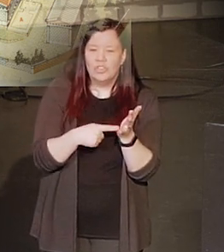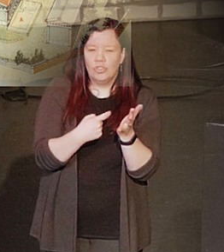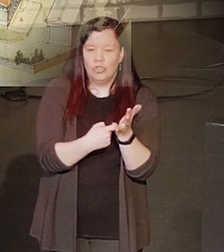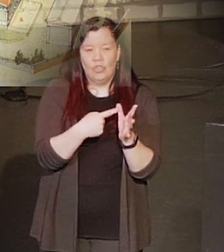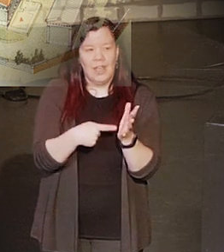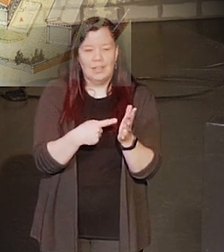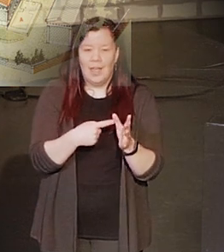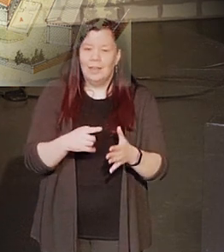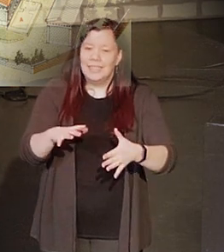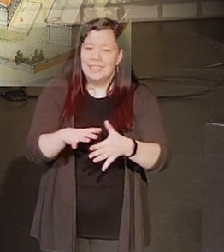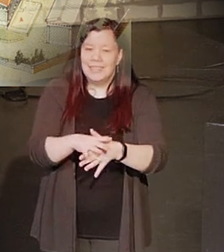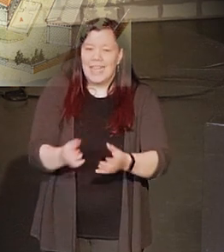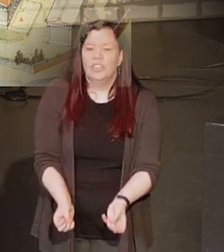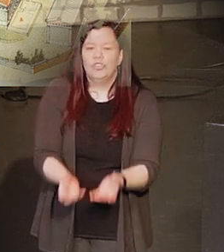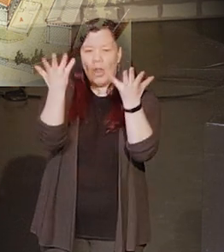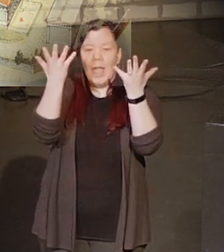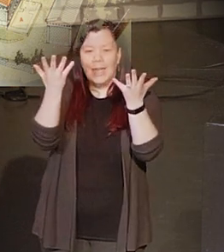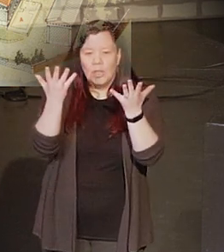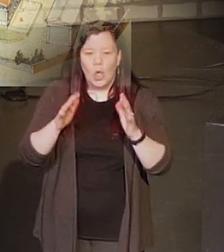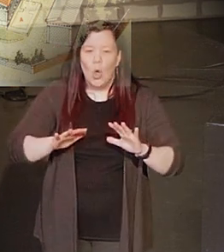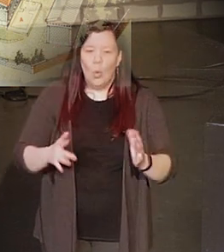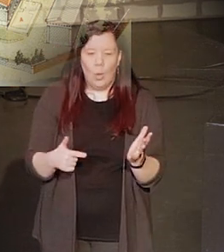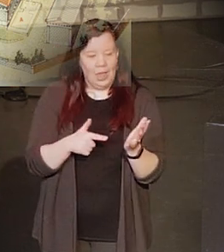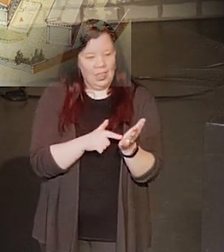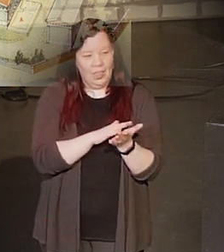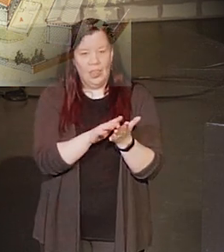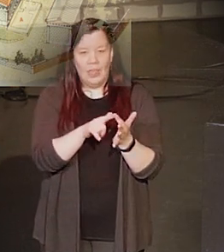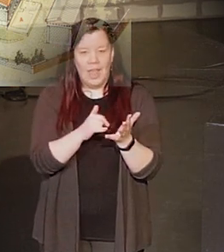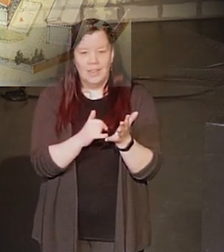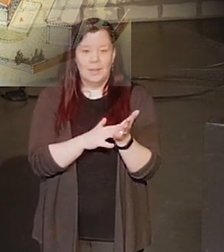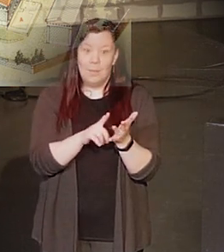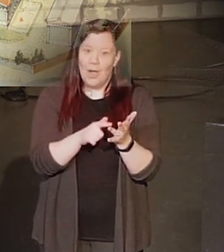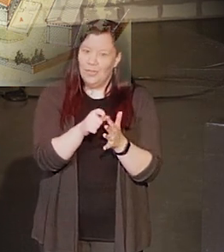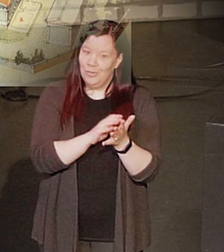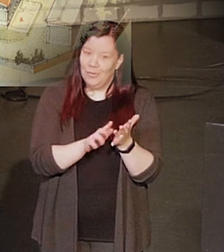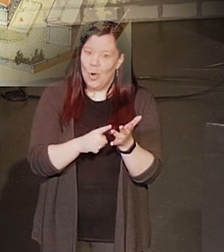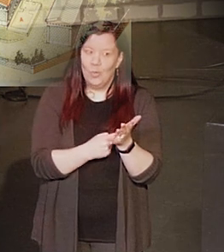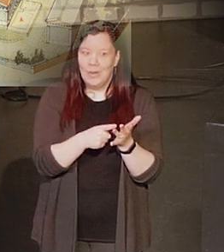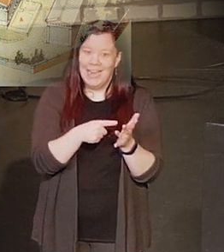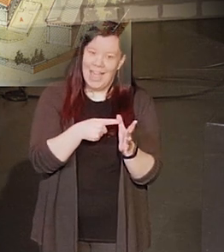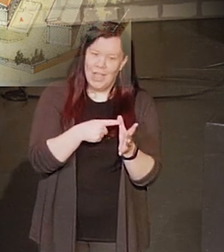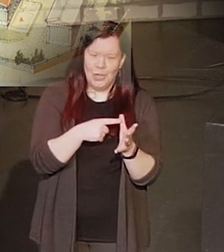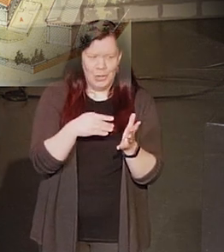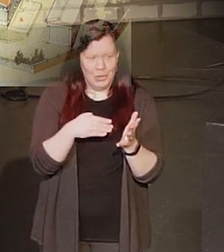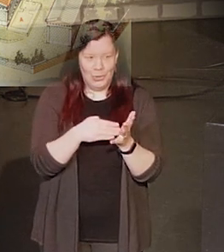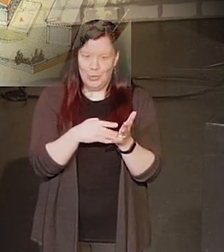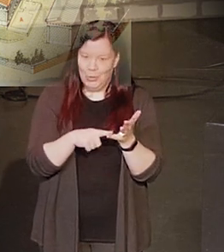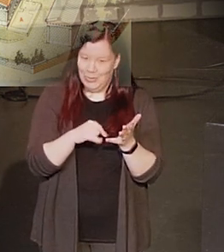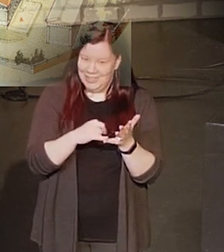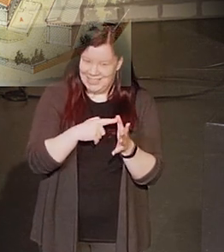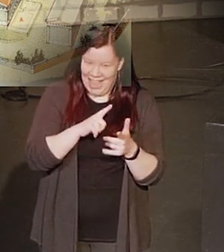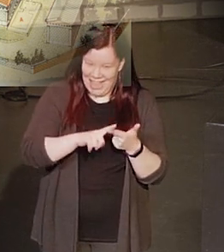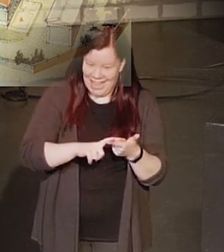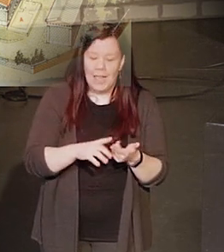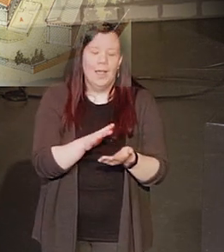play. We've already had plays like Thesmophorophai Zeusai, where men are getting dressed up as women to infiltrate